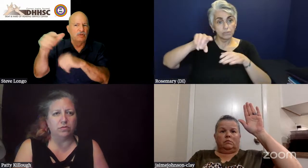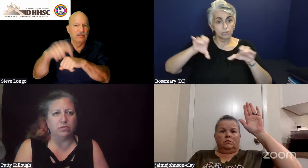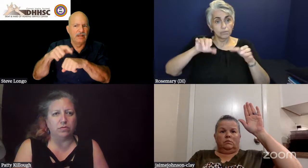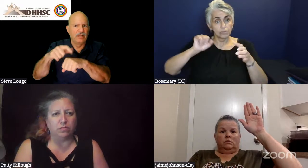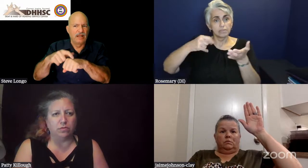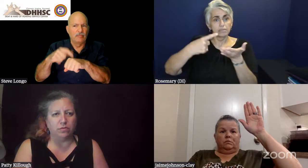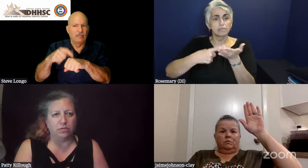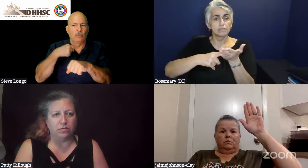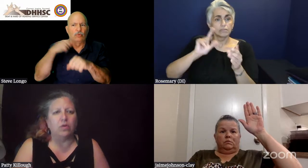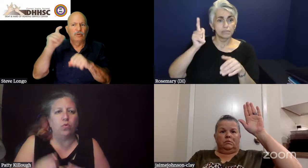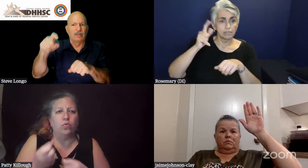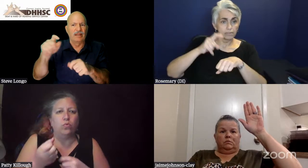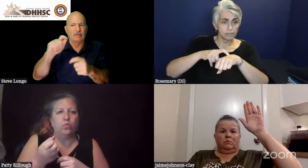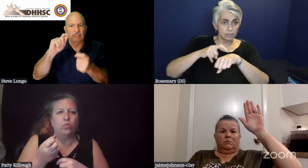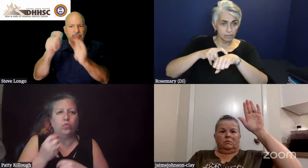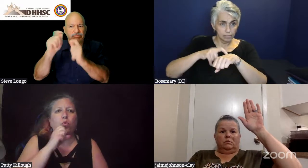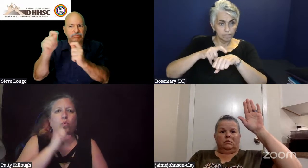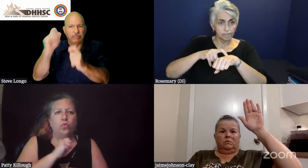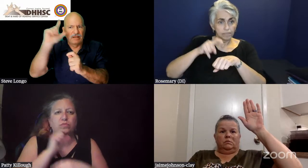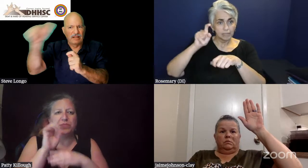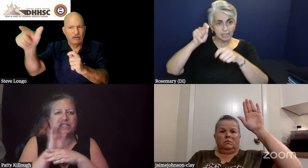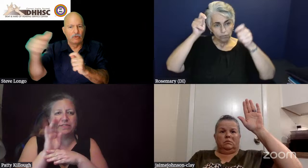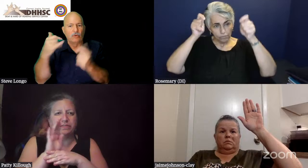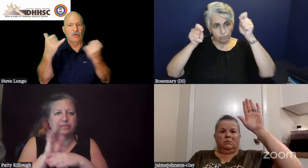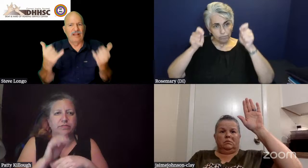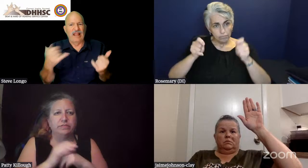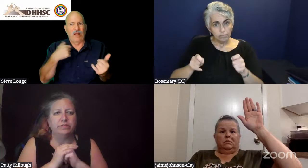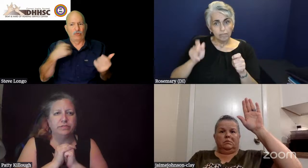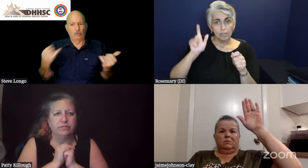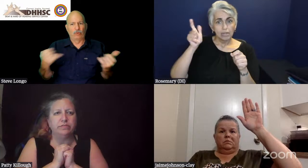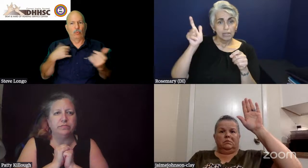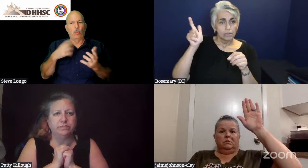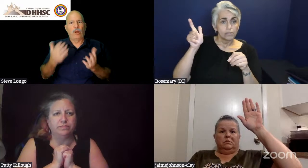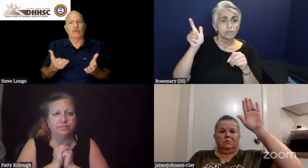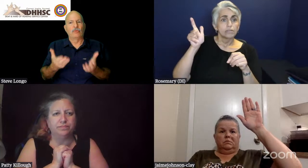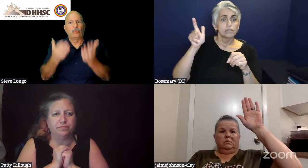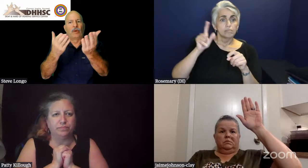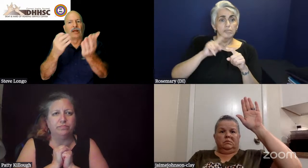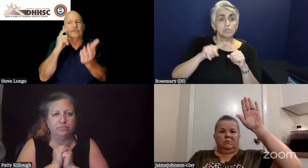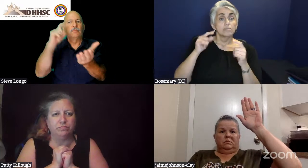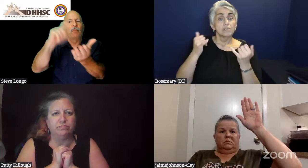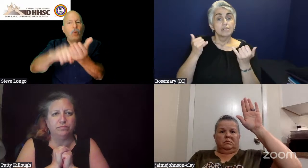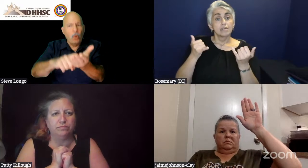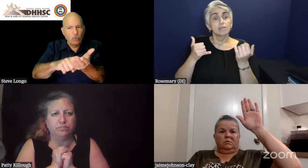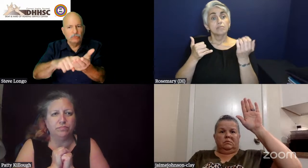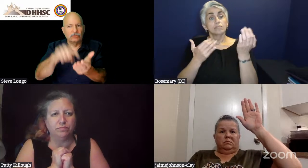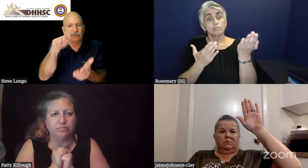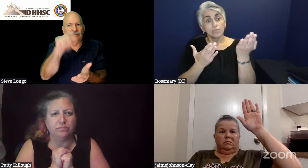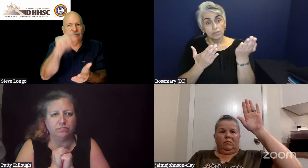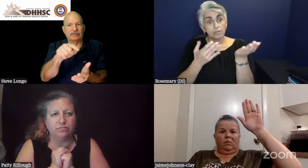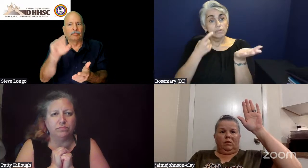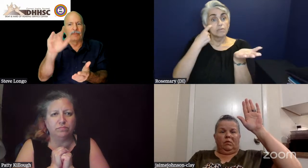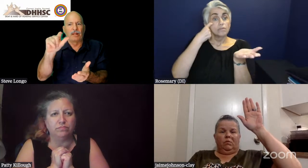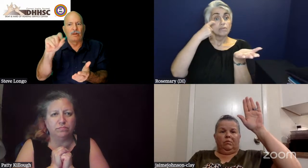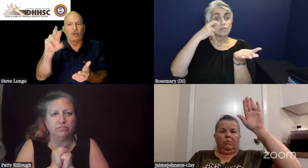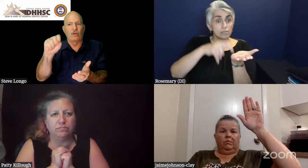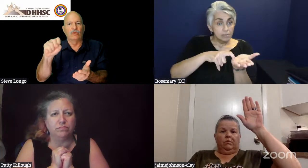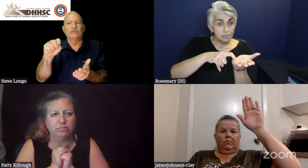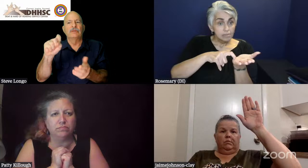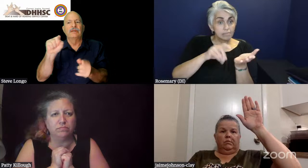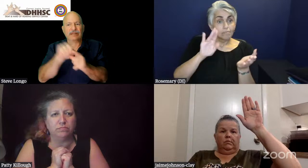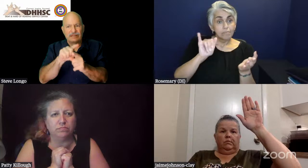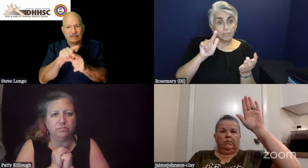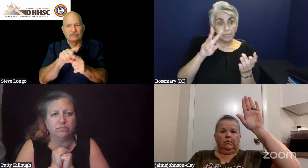the discussion about this motion, we can do that at another time. And you can make those modifications at another